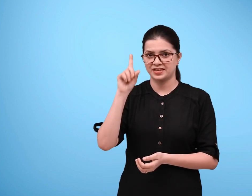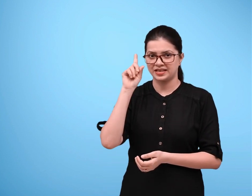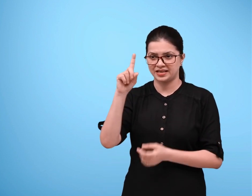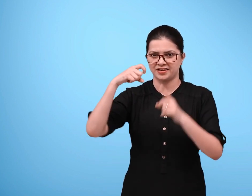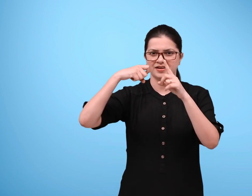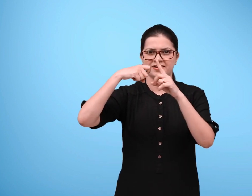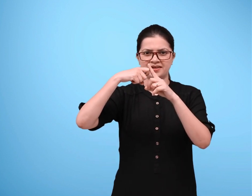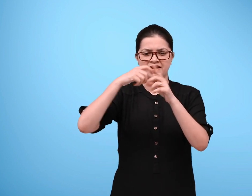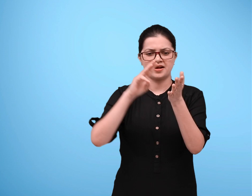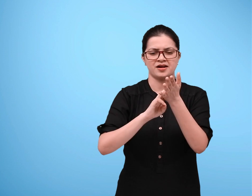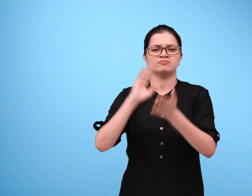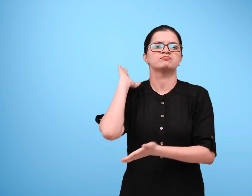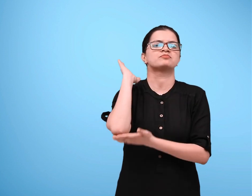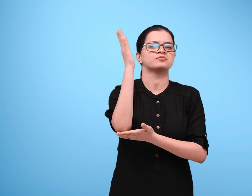1 kilometer,